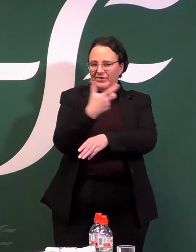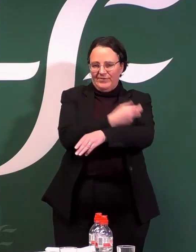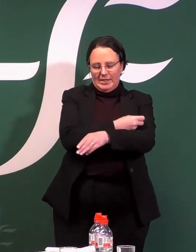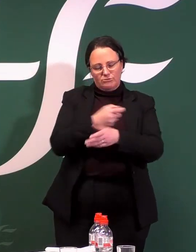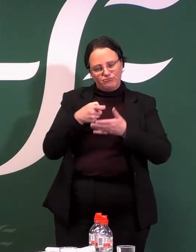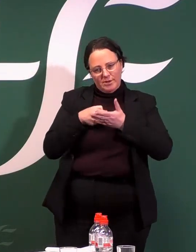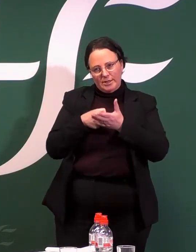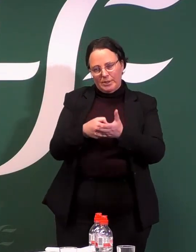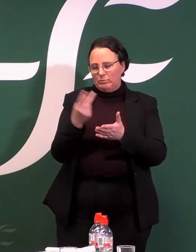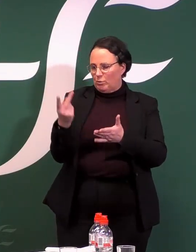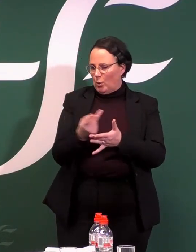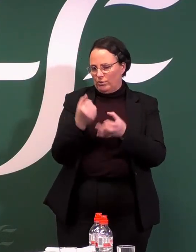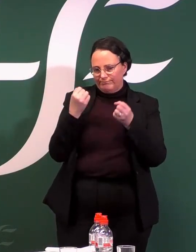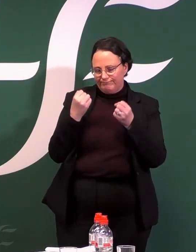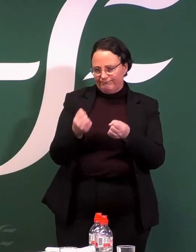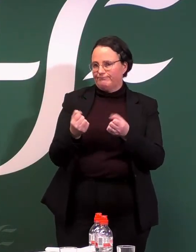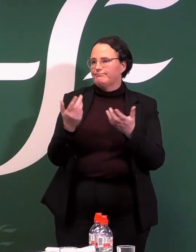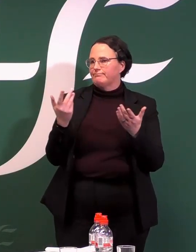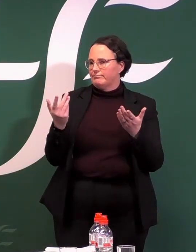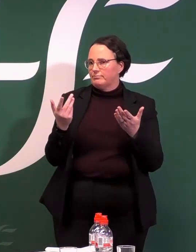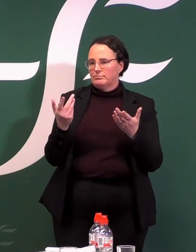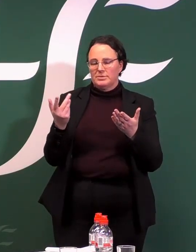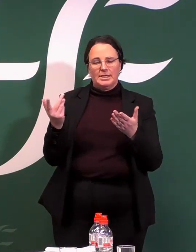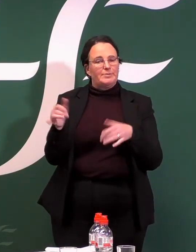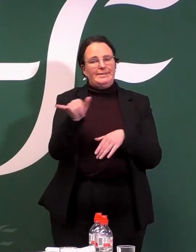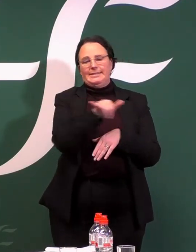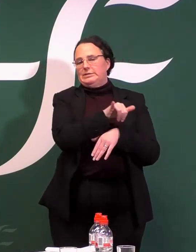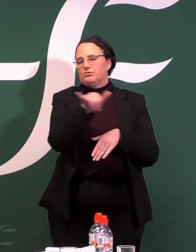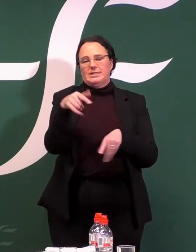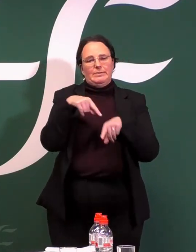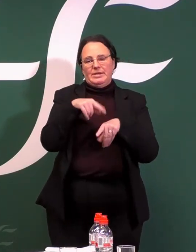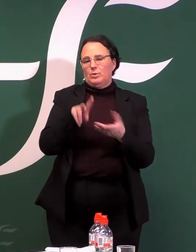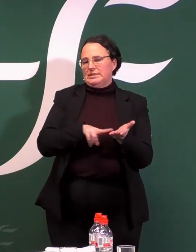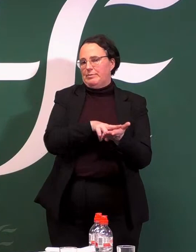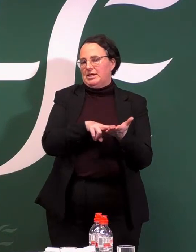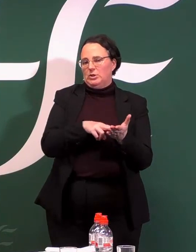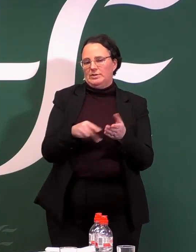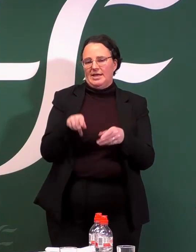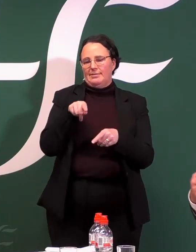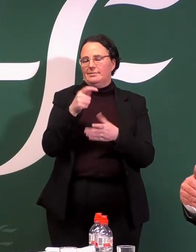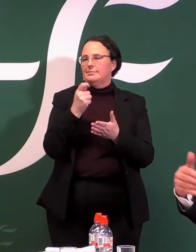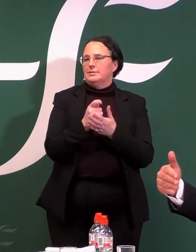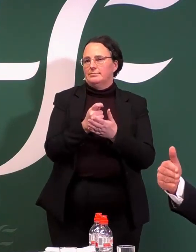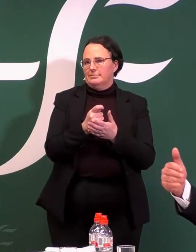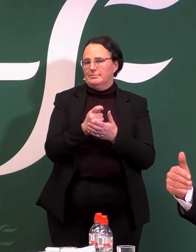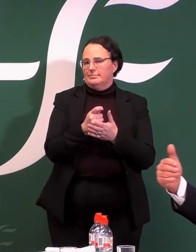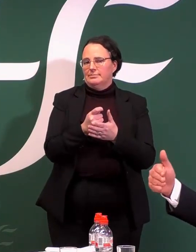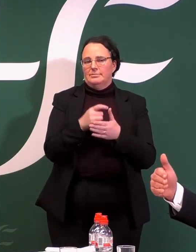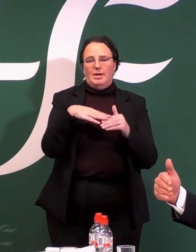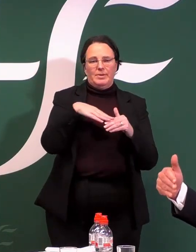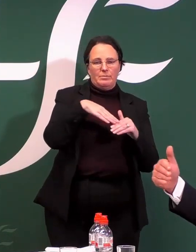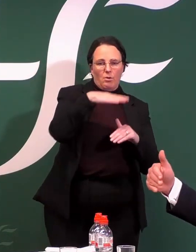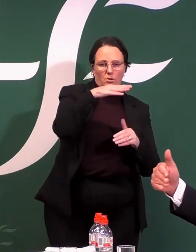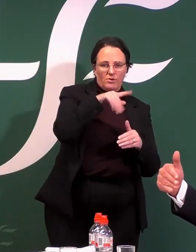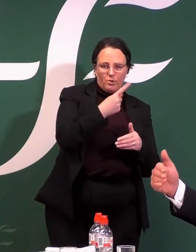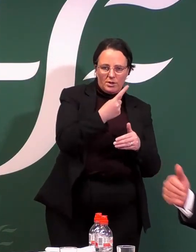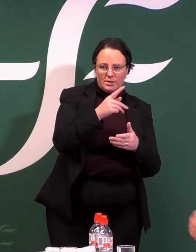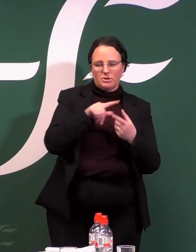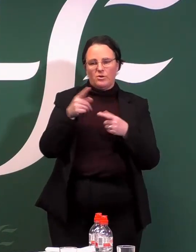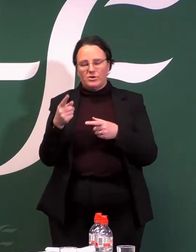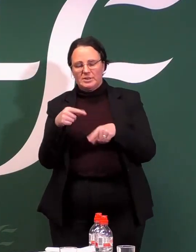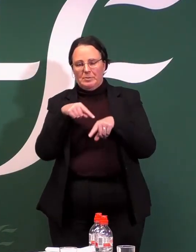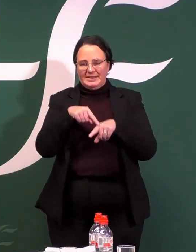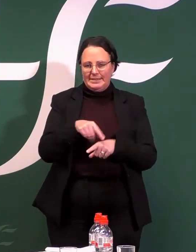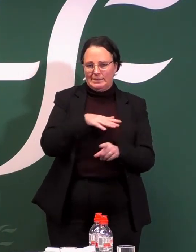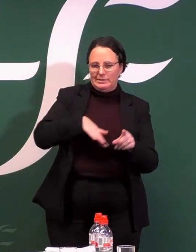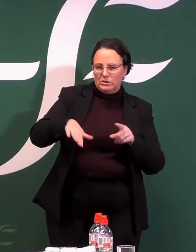recommended, and people will get an offer for a vaccine for either or, depending on what's been used at that time. And it may be more of one or another in a particular setting